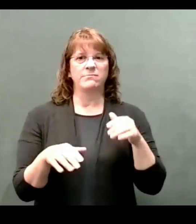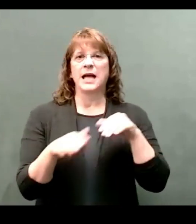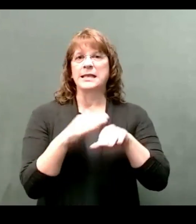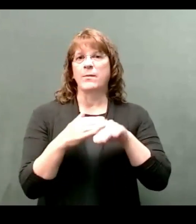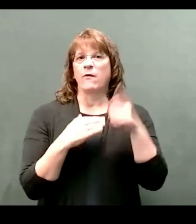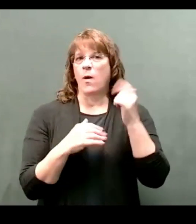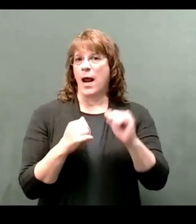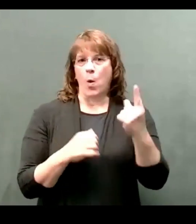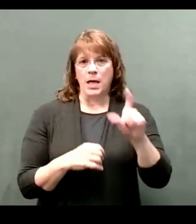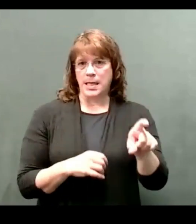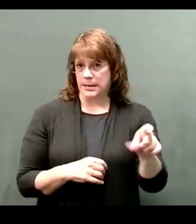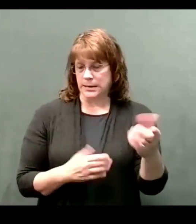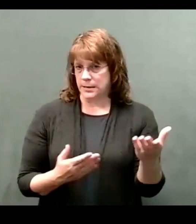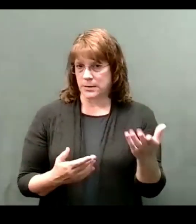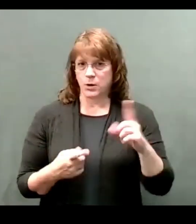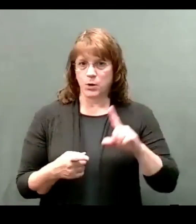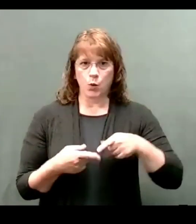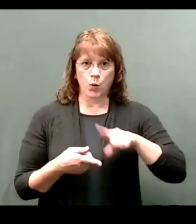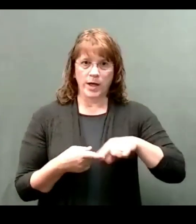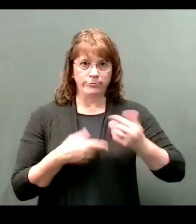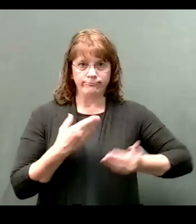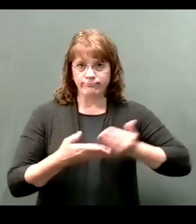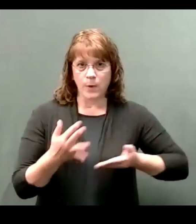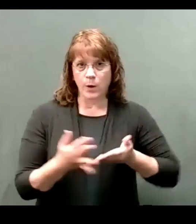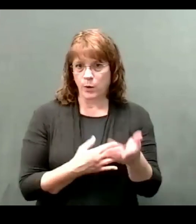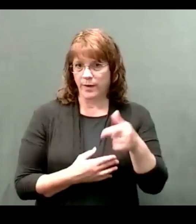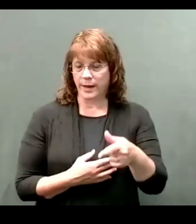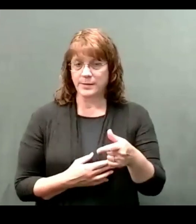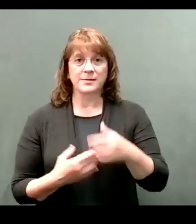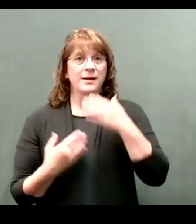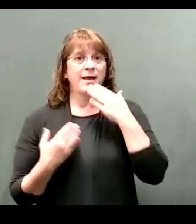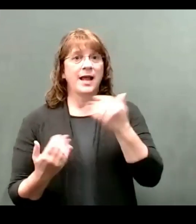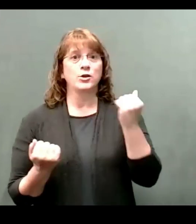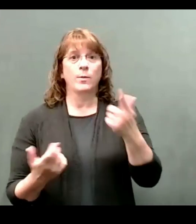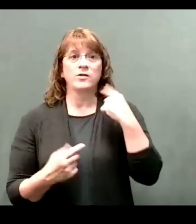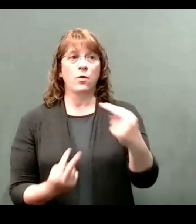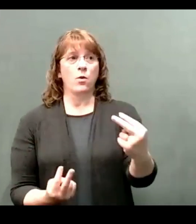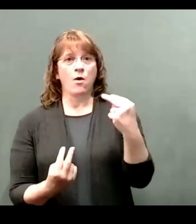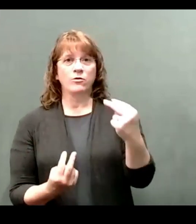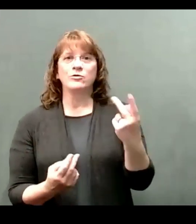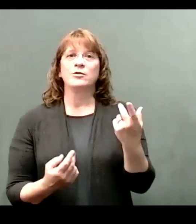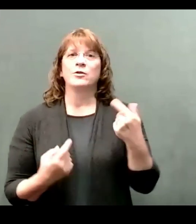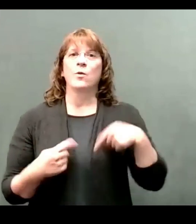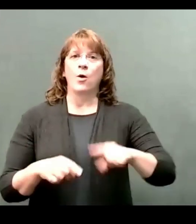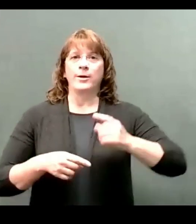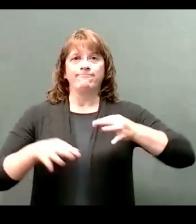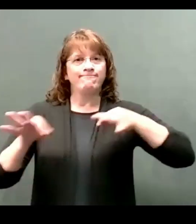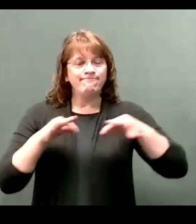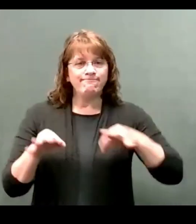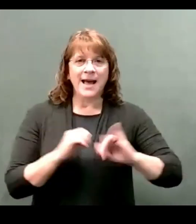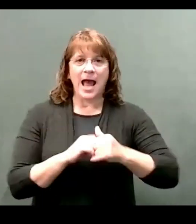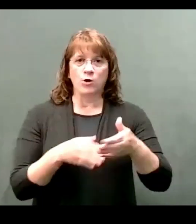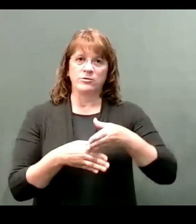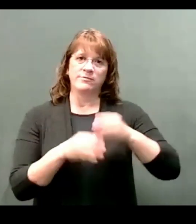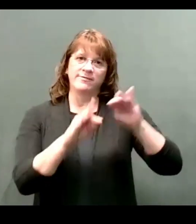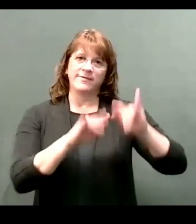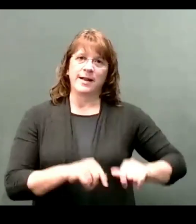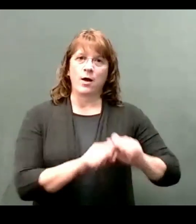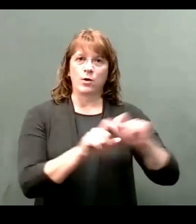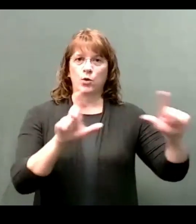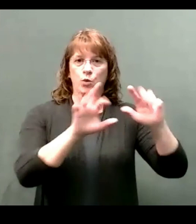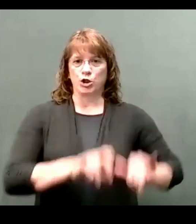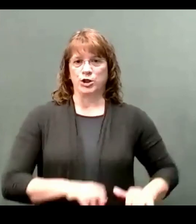for anyone who might need them as you're going through this. But otherwise, thanks so much for tuning in as we walk through how to complete this worksheet.